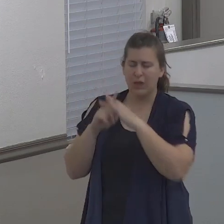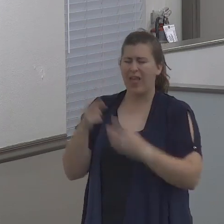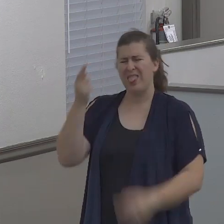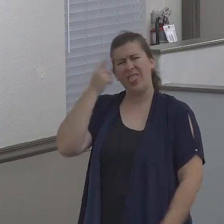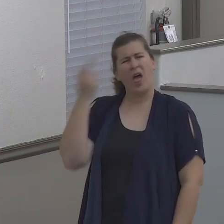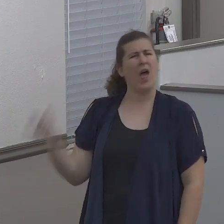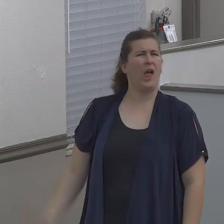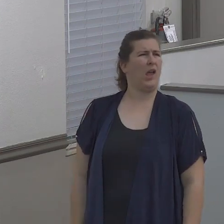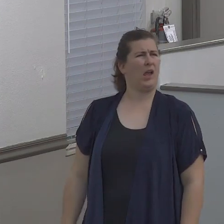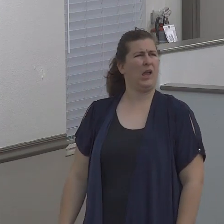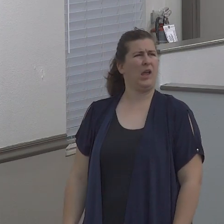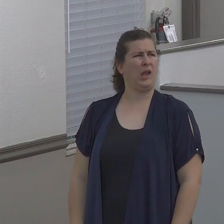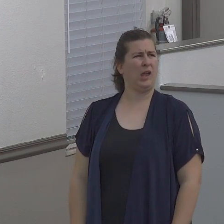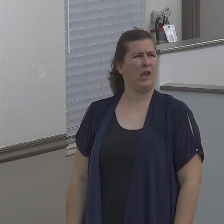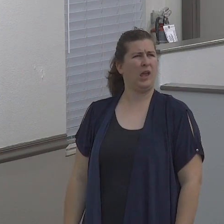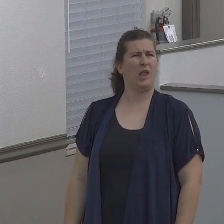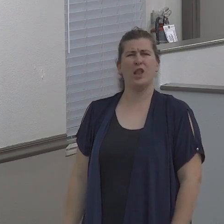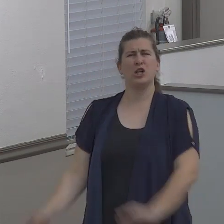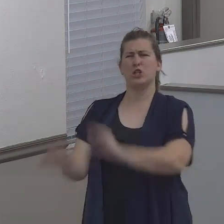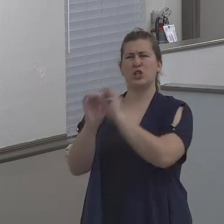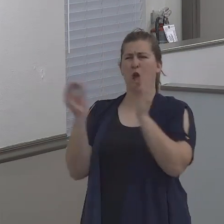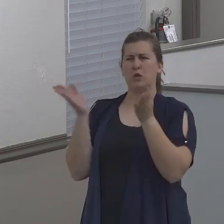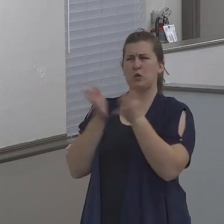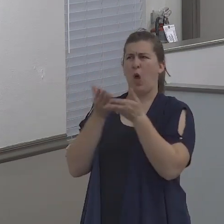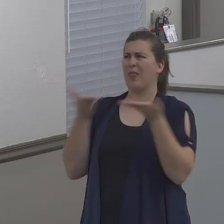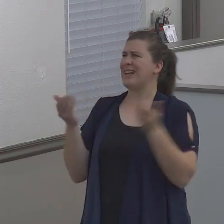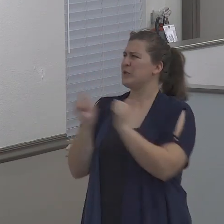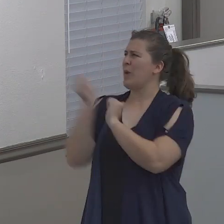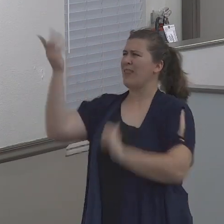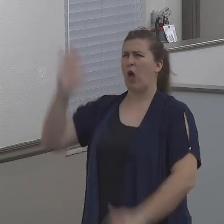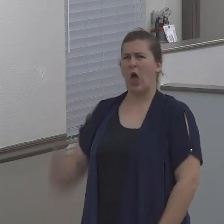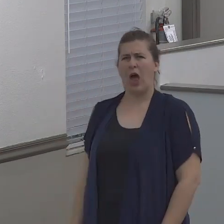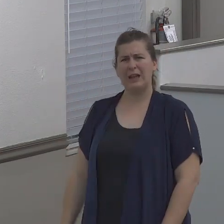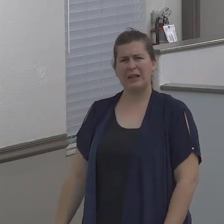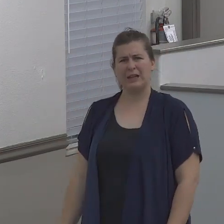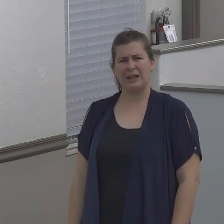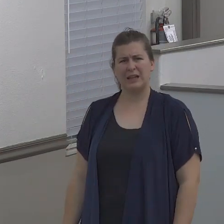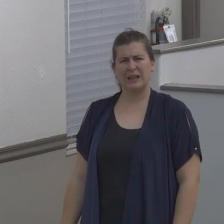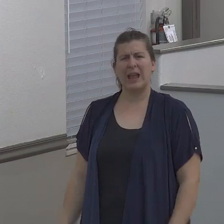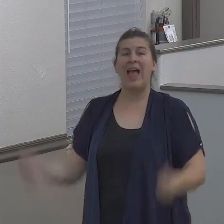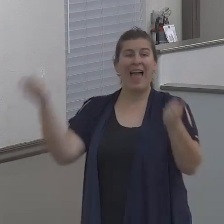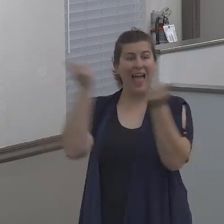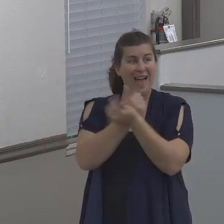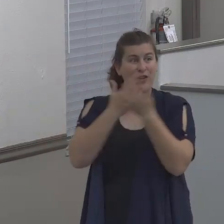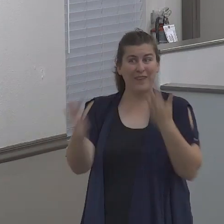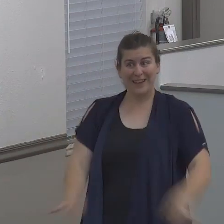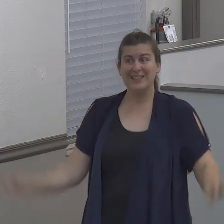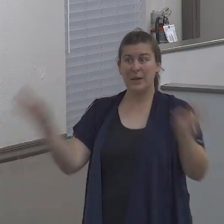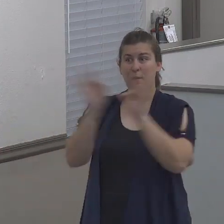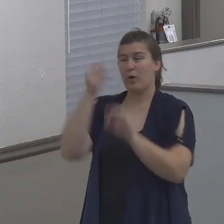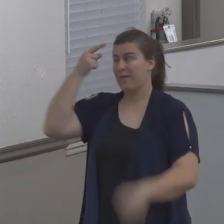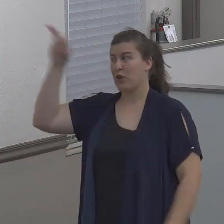me. And I thought, wait a minute, there are no little things with God.